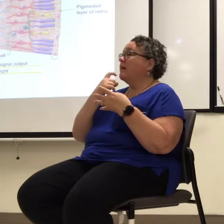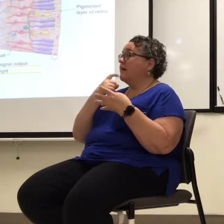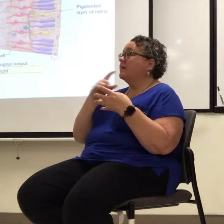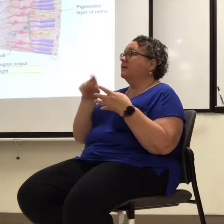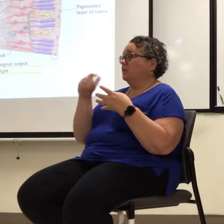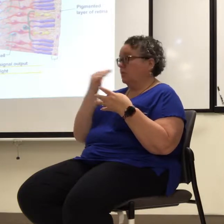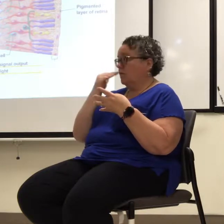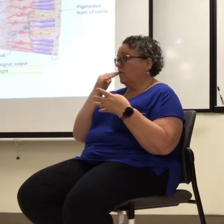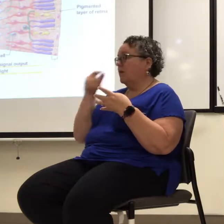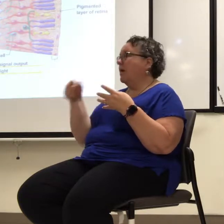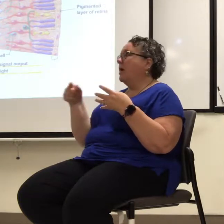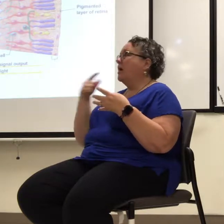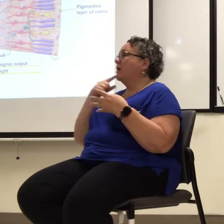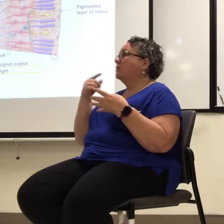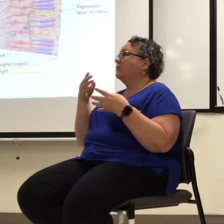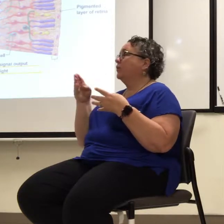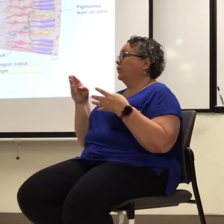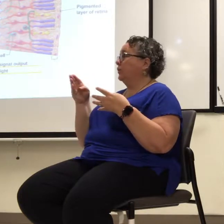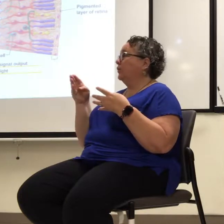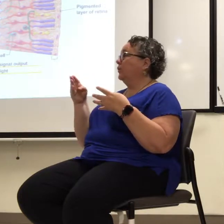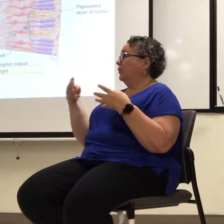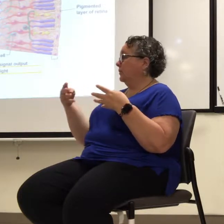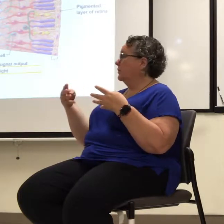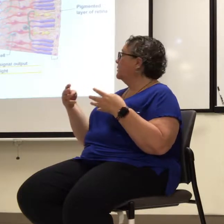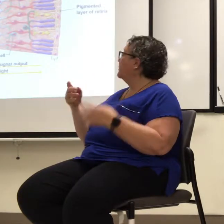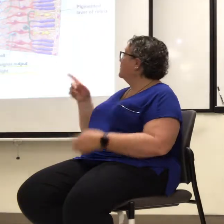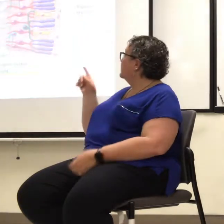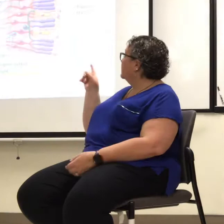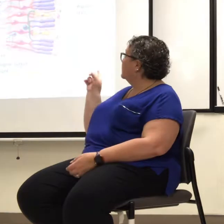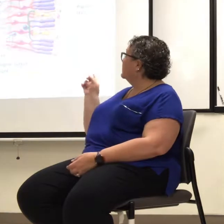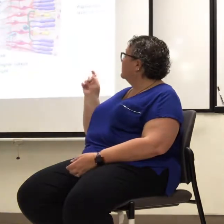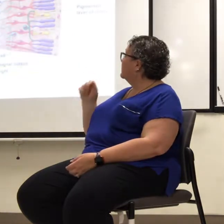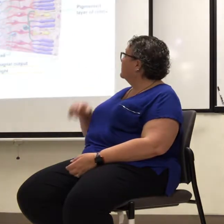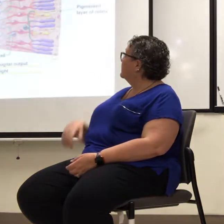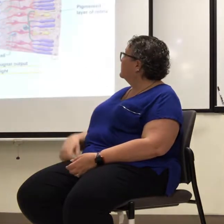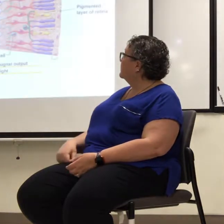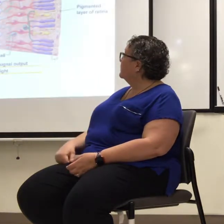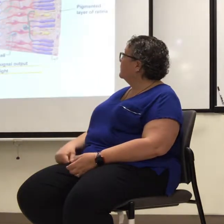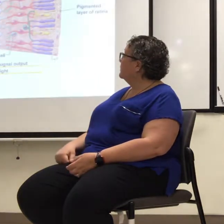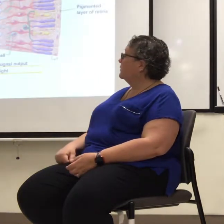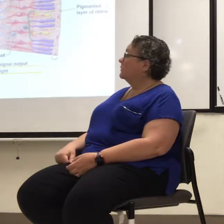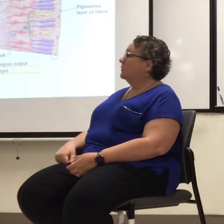They draw that, we'll draw it that way too. These are the ganglion cells in black.